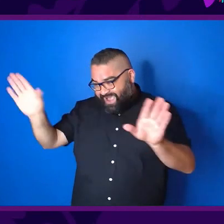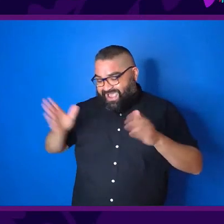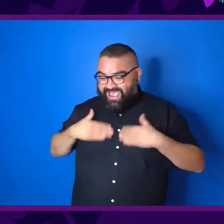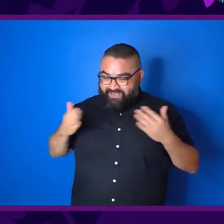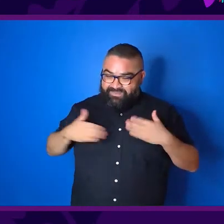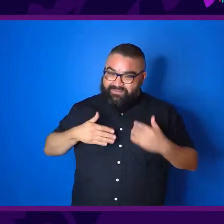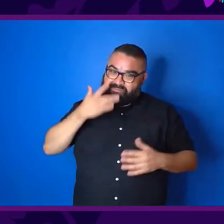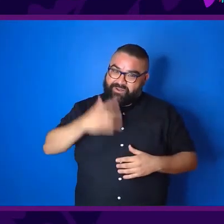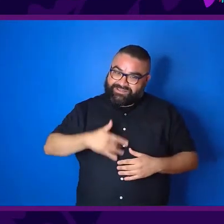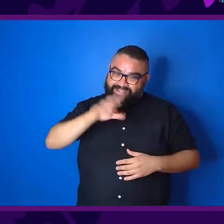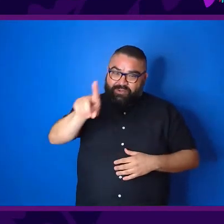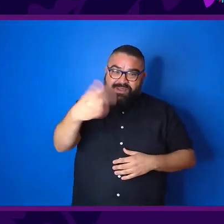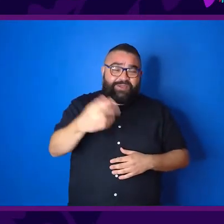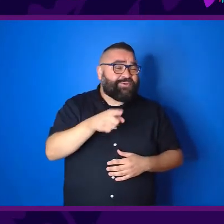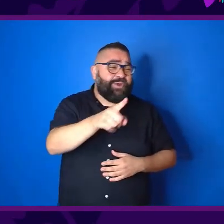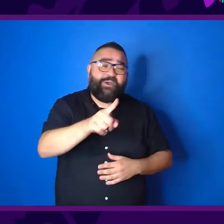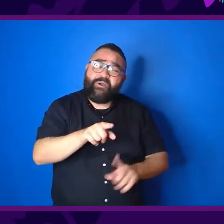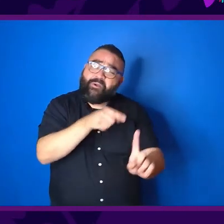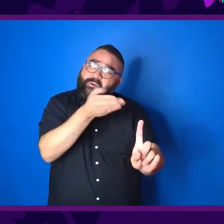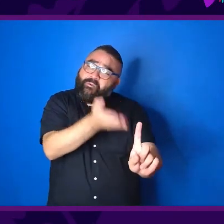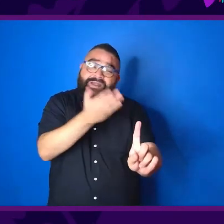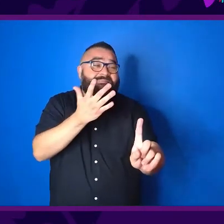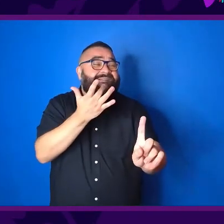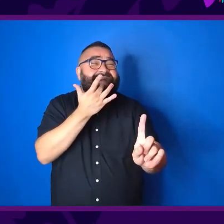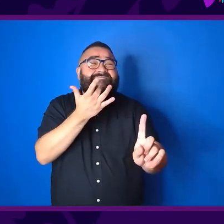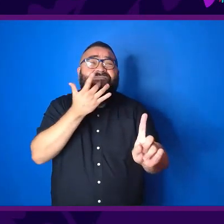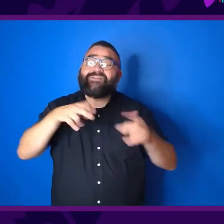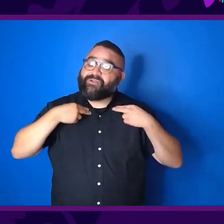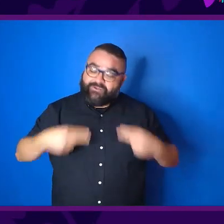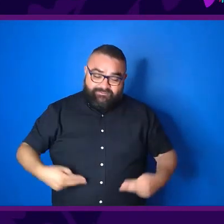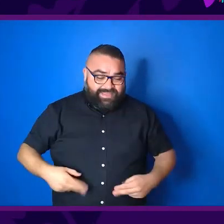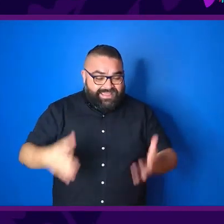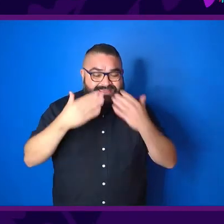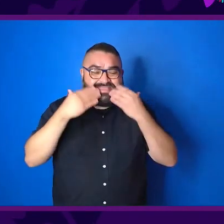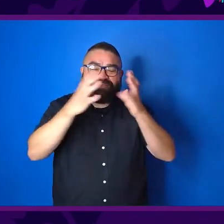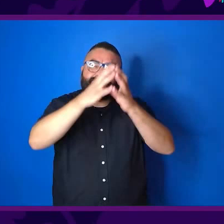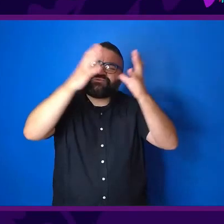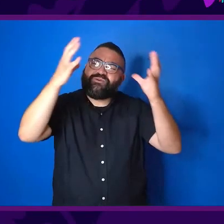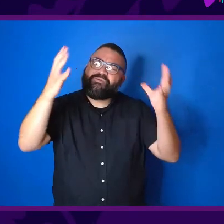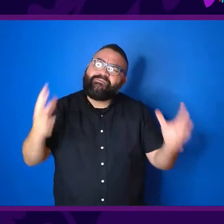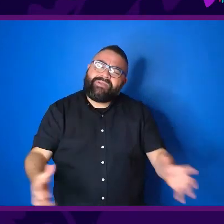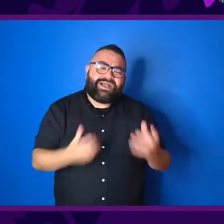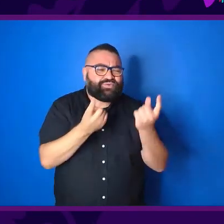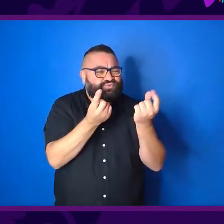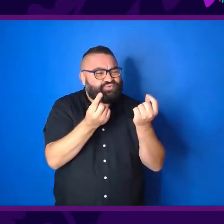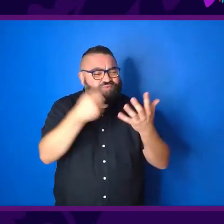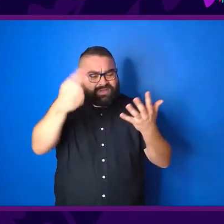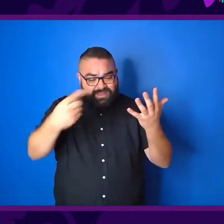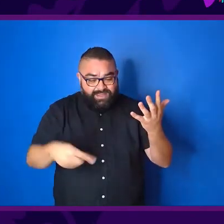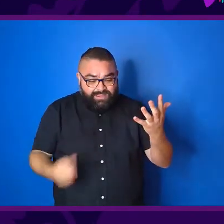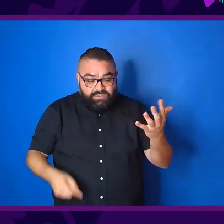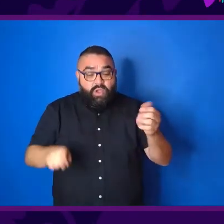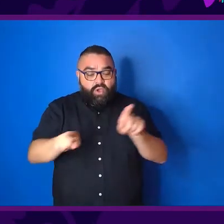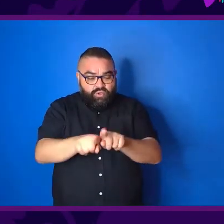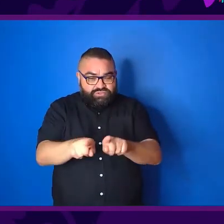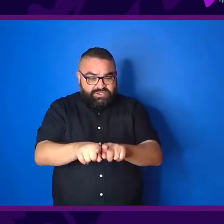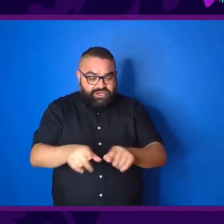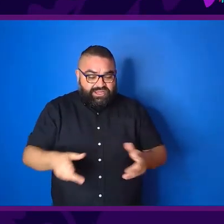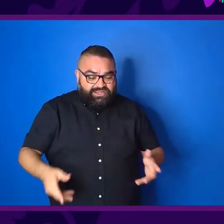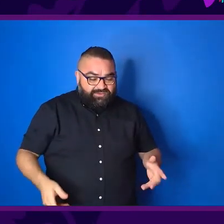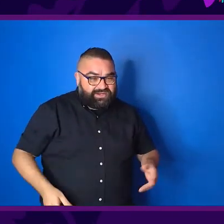my favorite human beings. I want to thank you for everything that you've done for us. I also want to send just